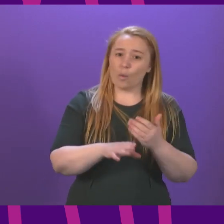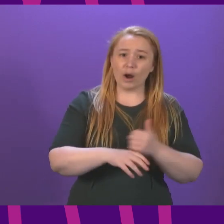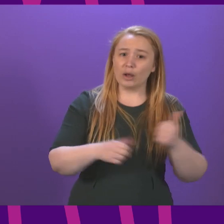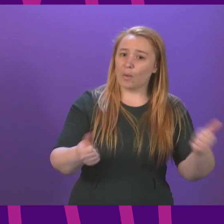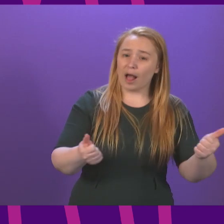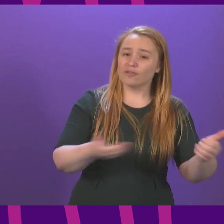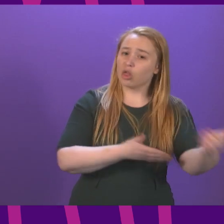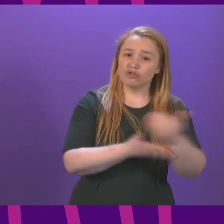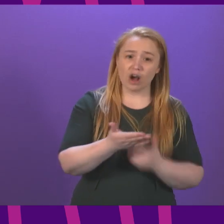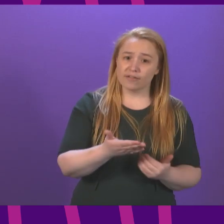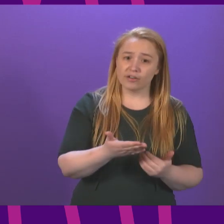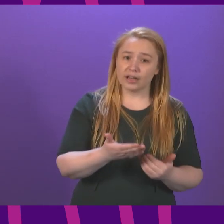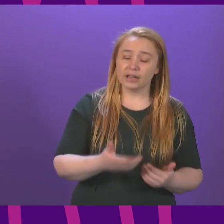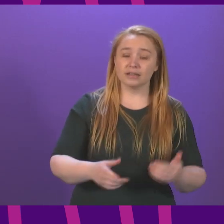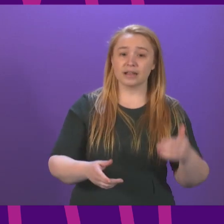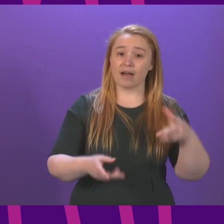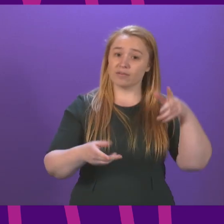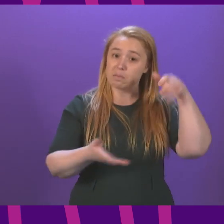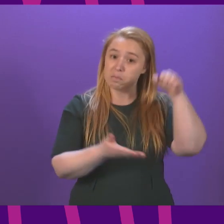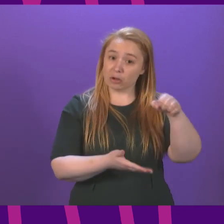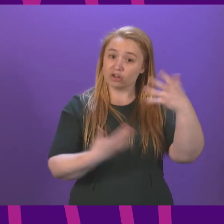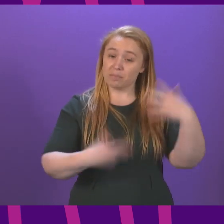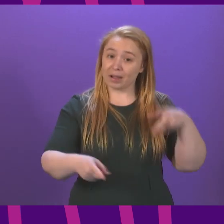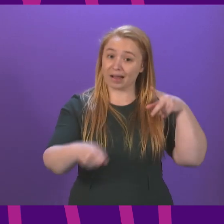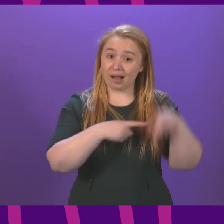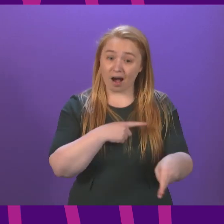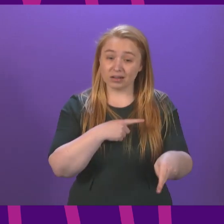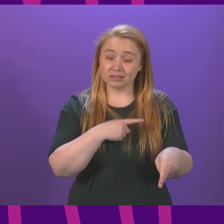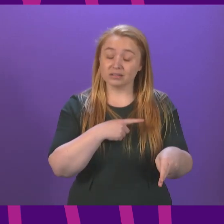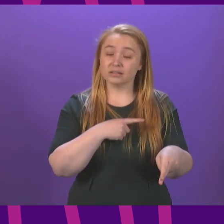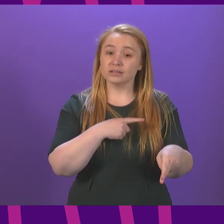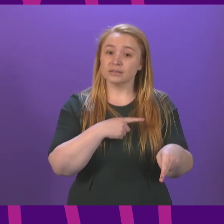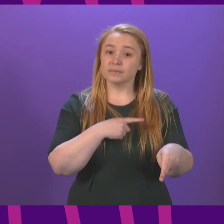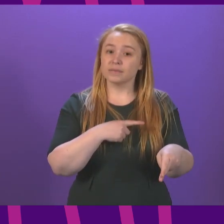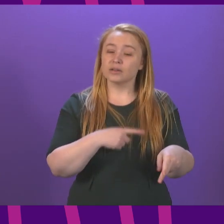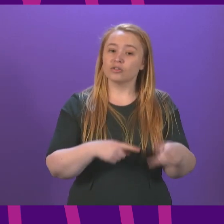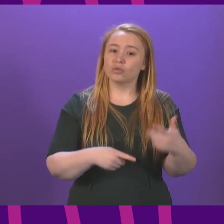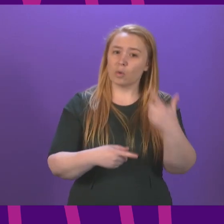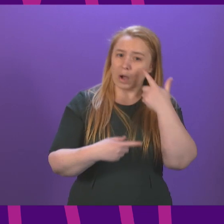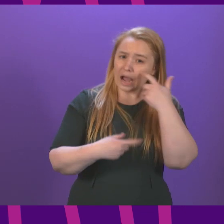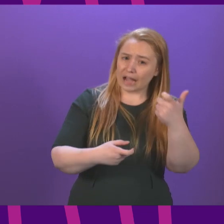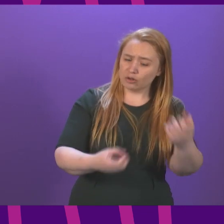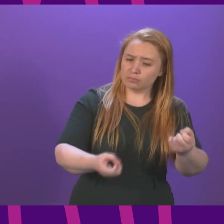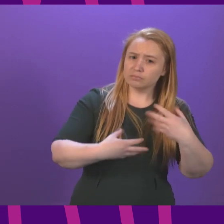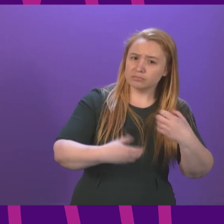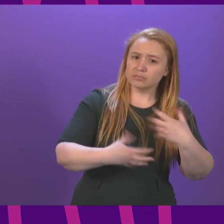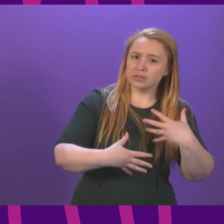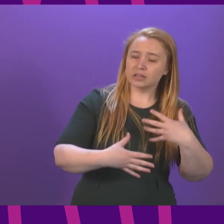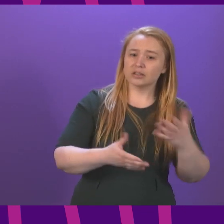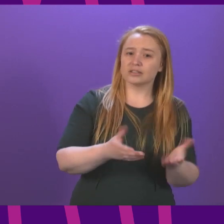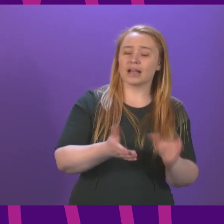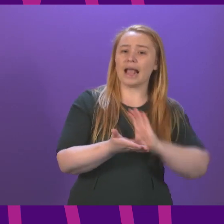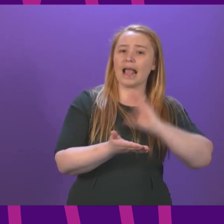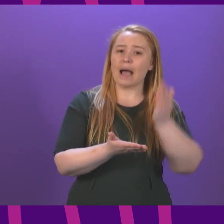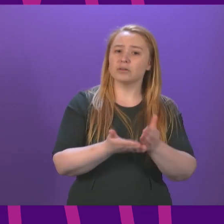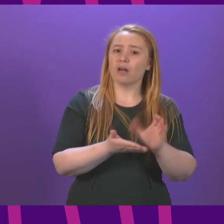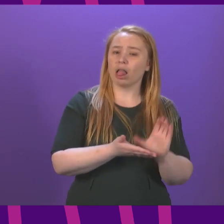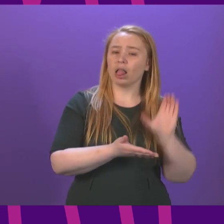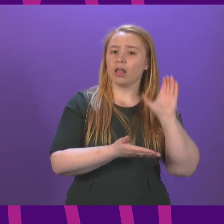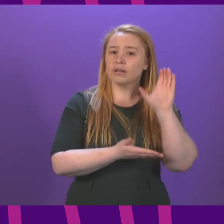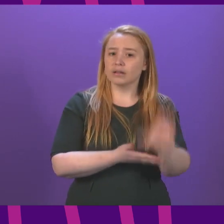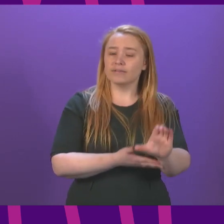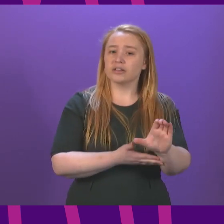budget has been cut and was not restored yesterday. Can she say anything about that? Because it seems to me that capital investment and housing and other things